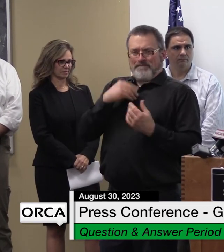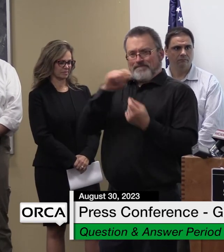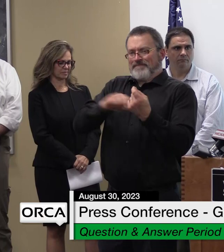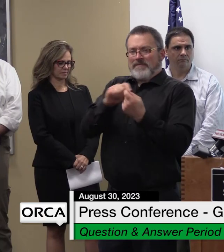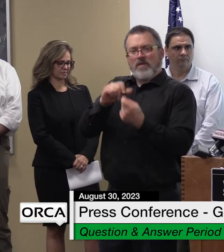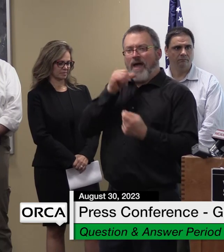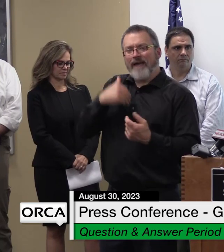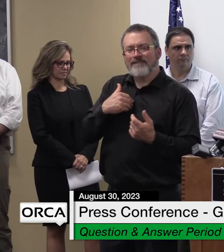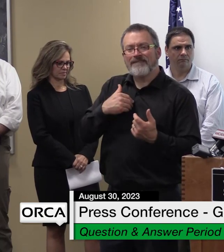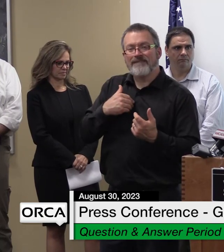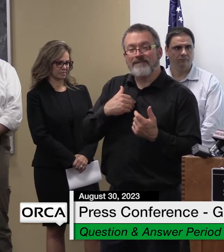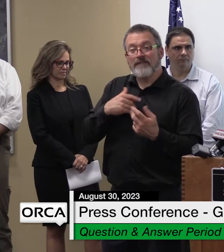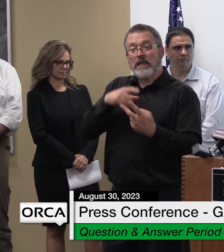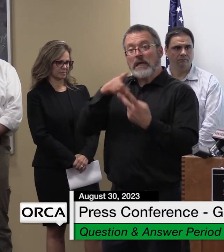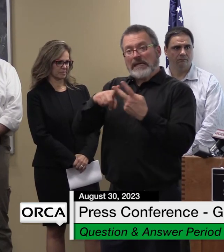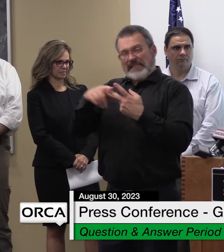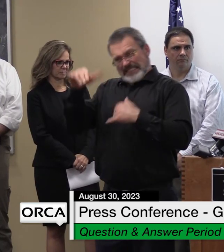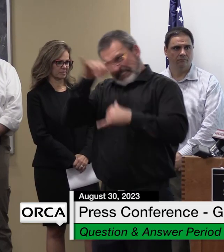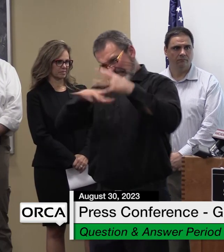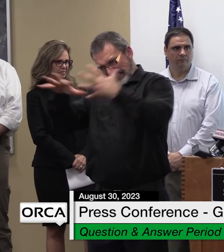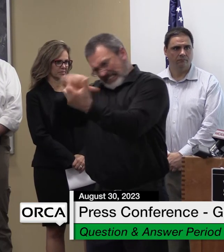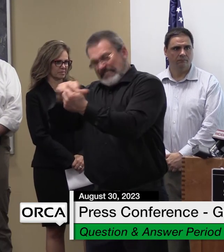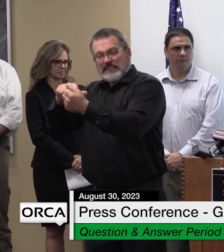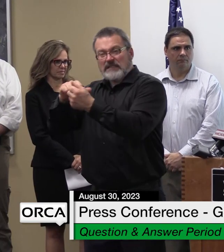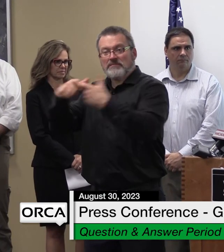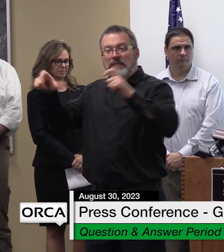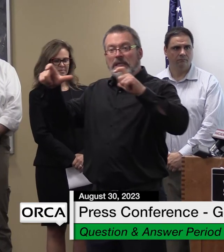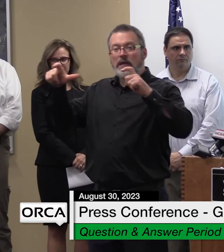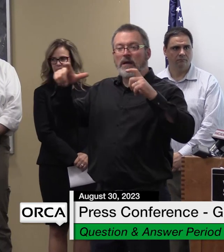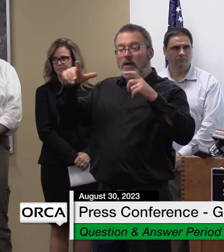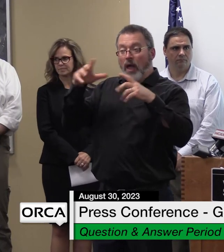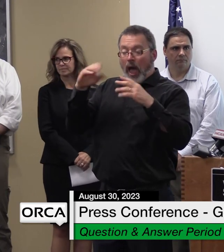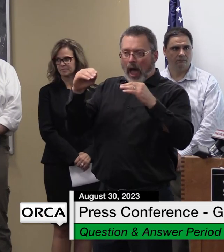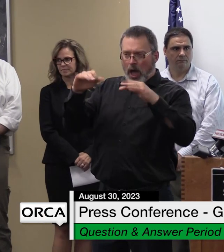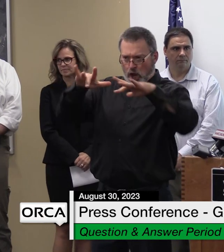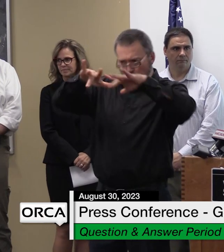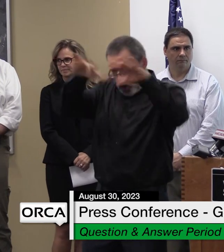major damage and destroyed, because we're still gathering data.